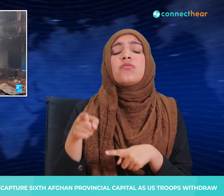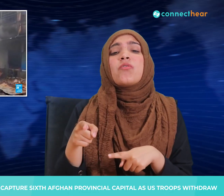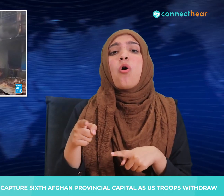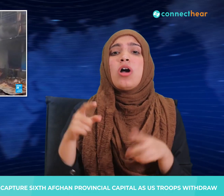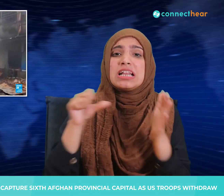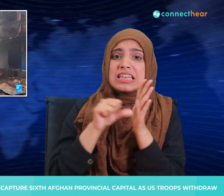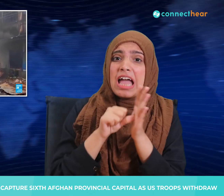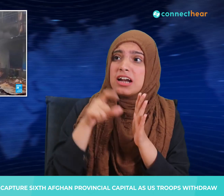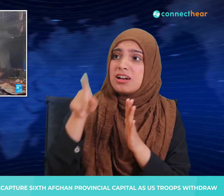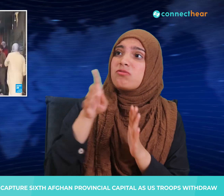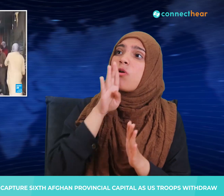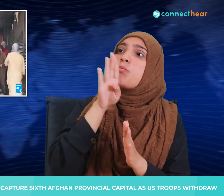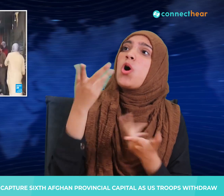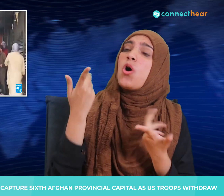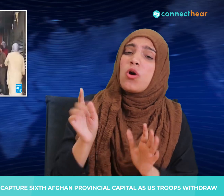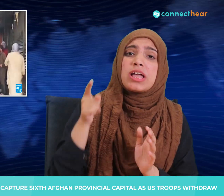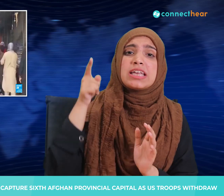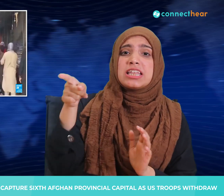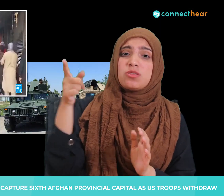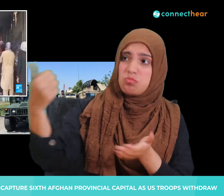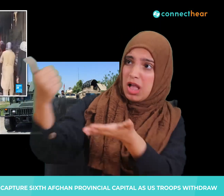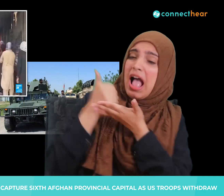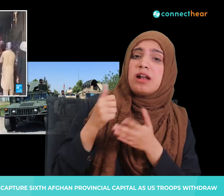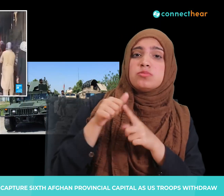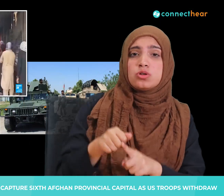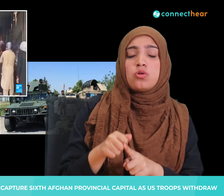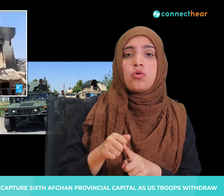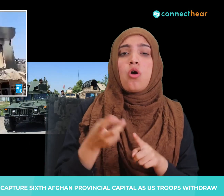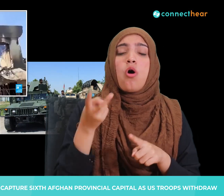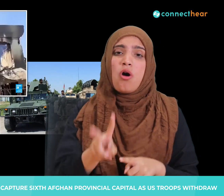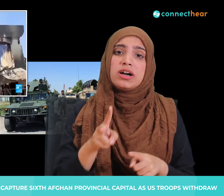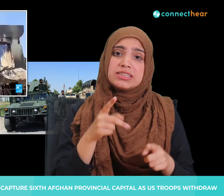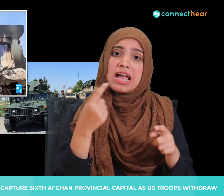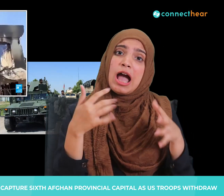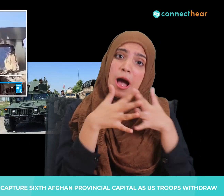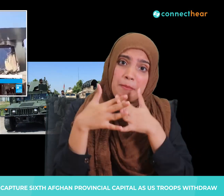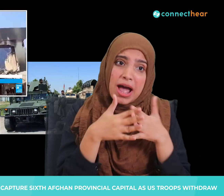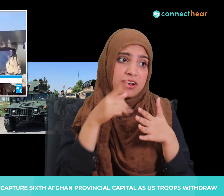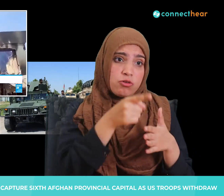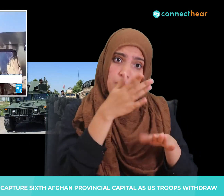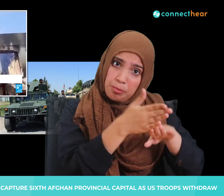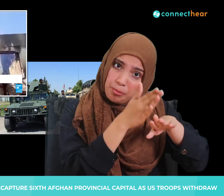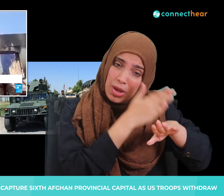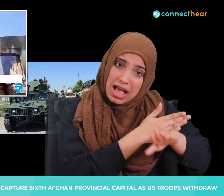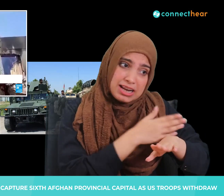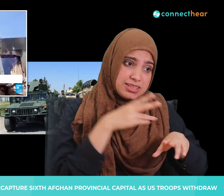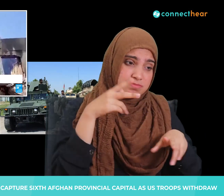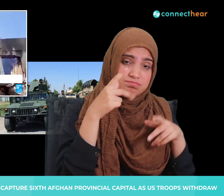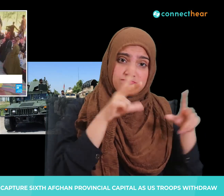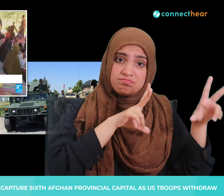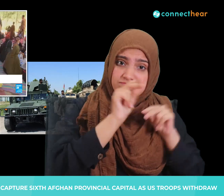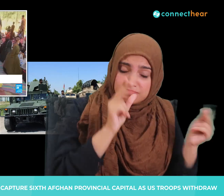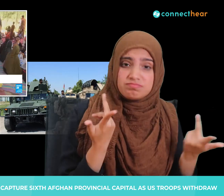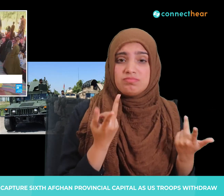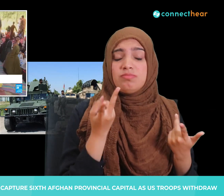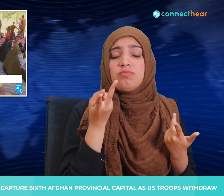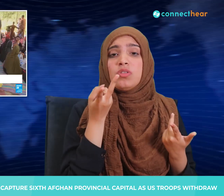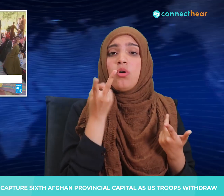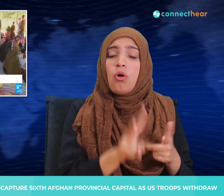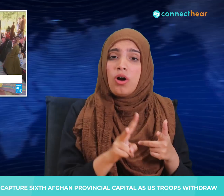Daily Mail that the accord struck last year between the United States and the Taliban was a rotten deal.